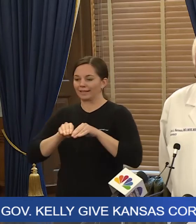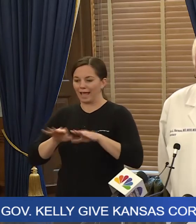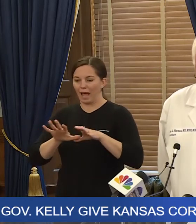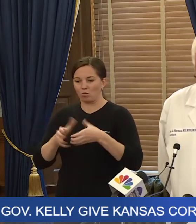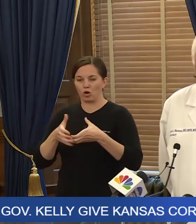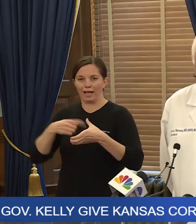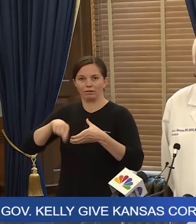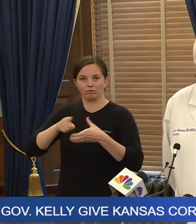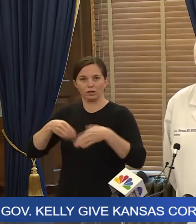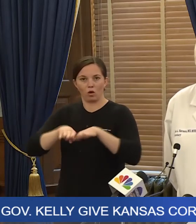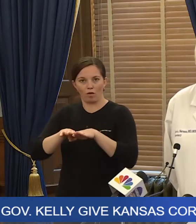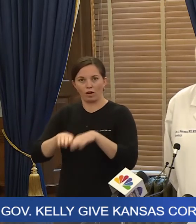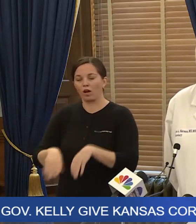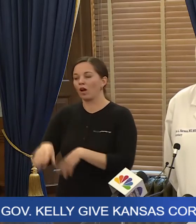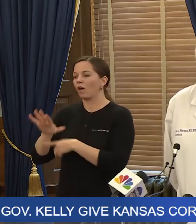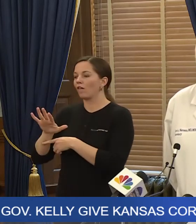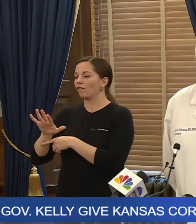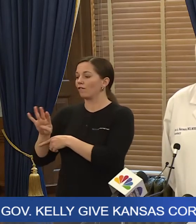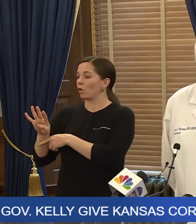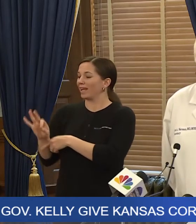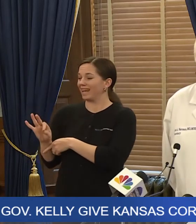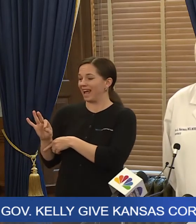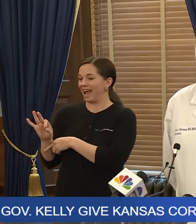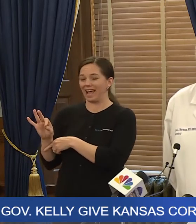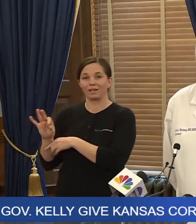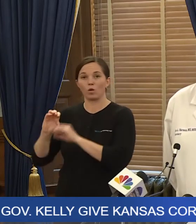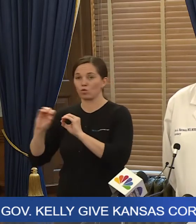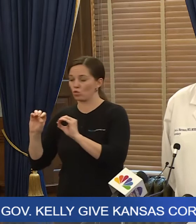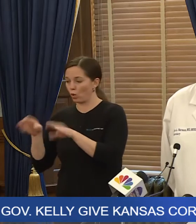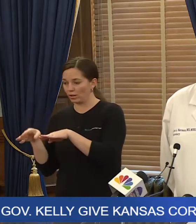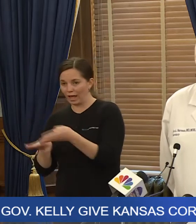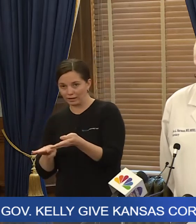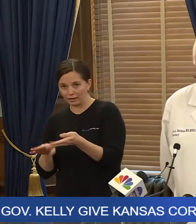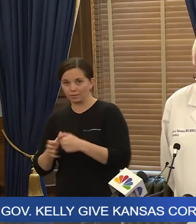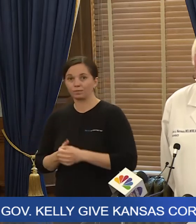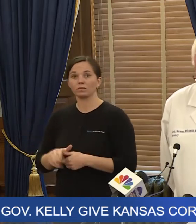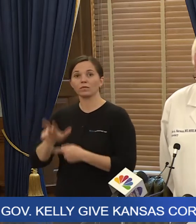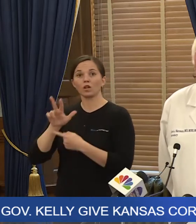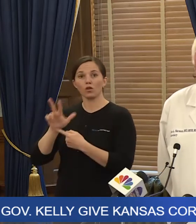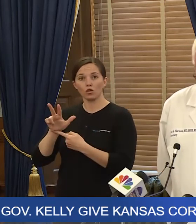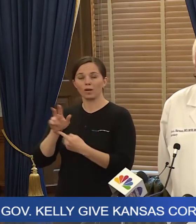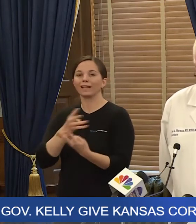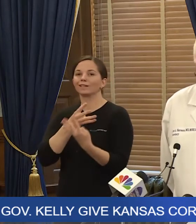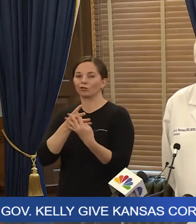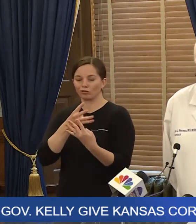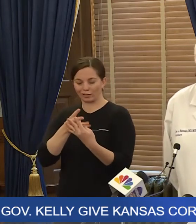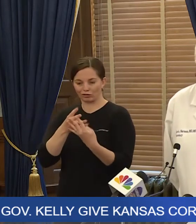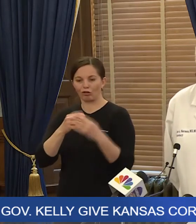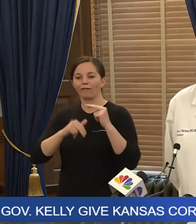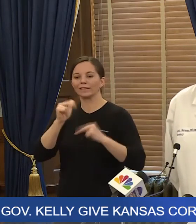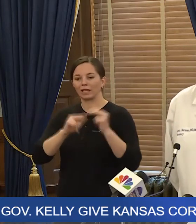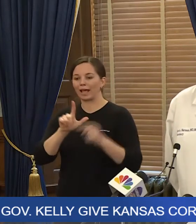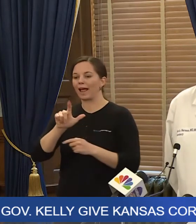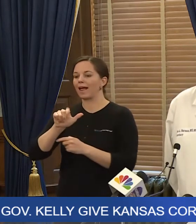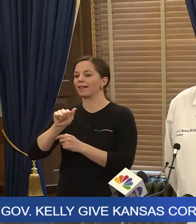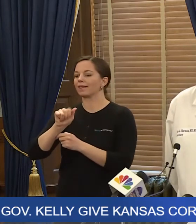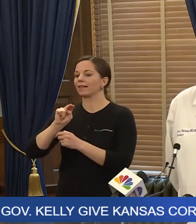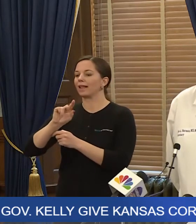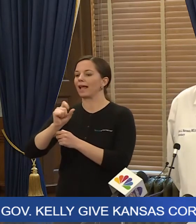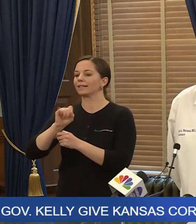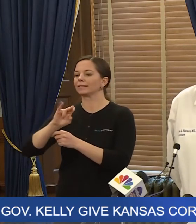over. 41 cases, no deaths. 3 correctional facilities, as Secretary Zamuda talked about, in Lansing,